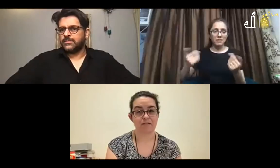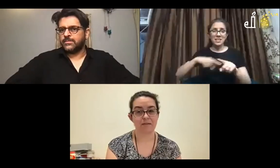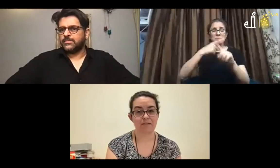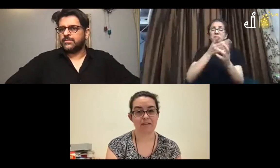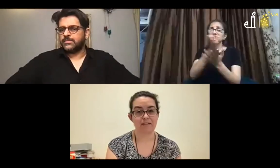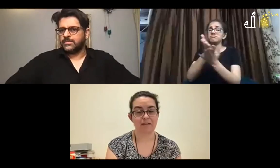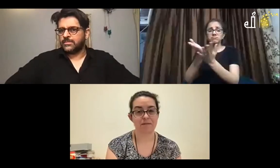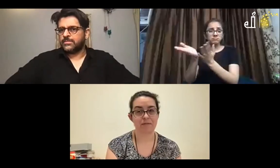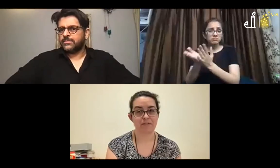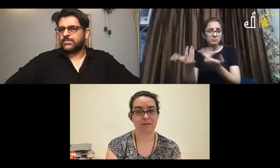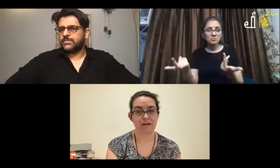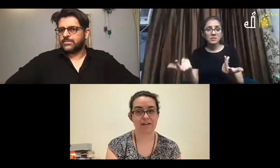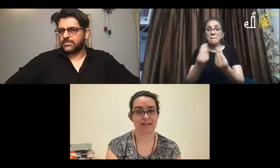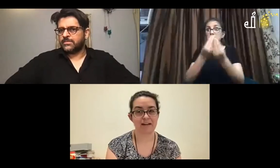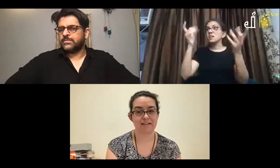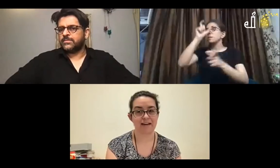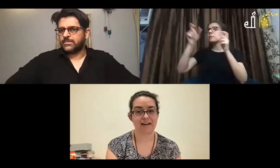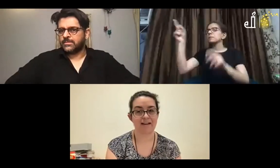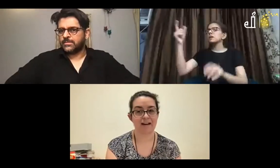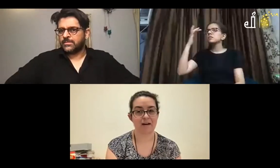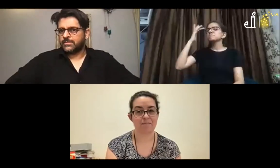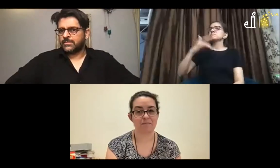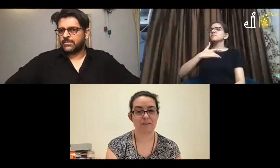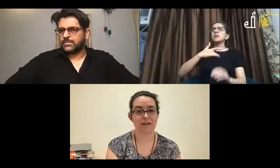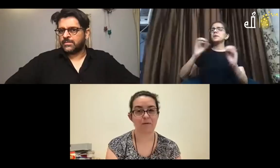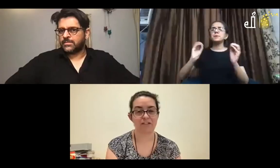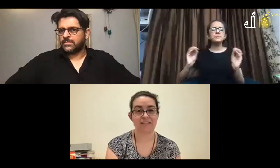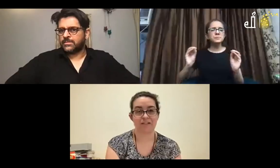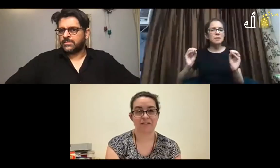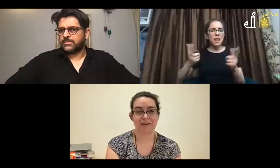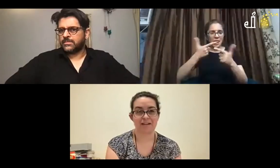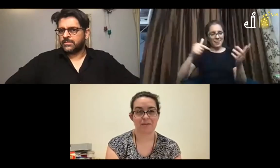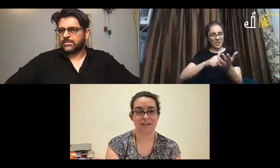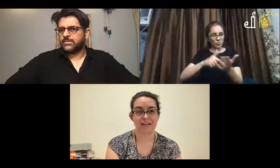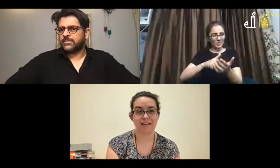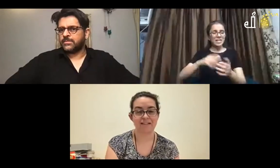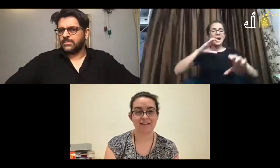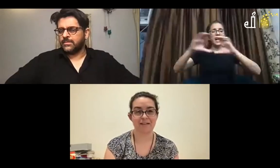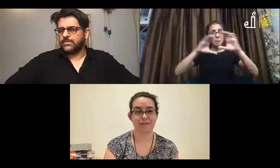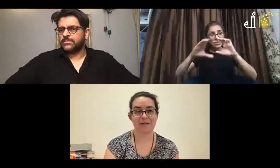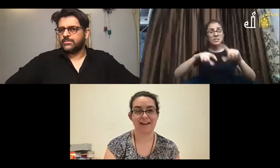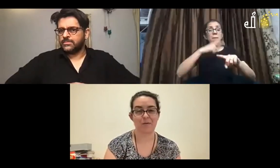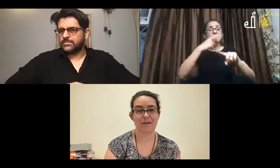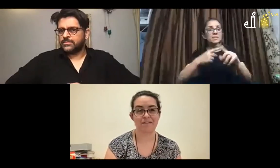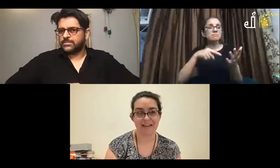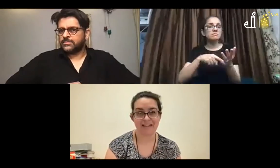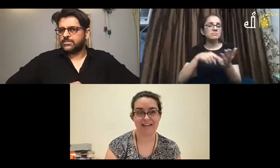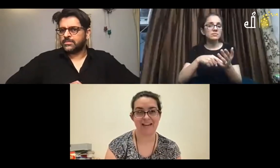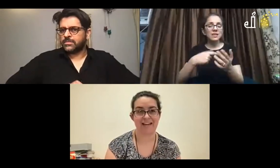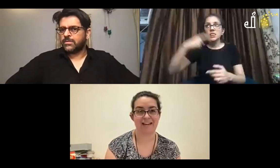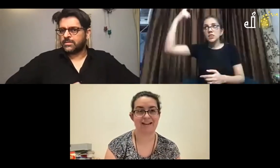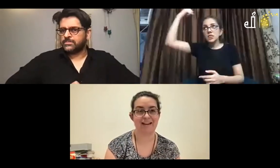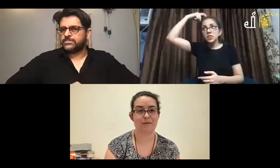things too. I think a lot of people do not realize that language isn't just about communicating, it's also about how we